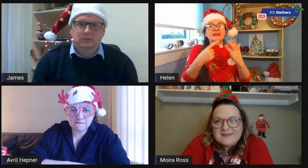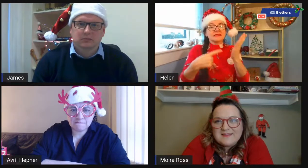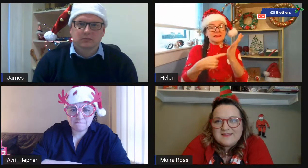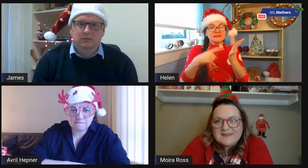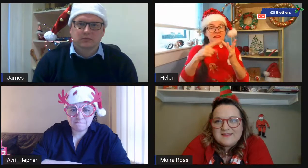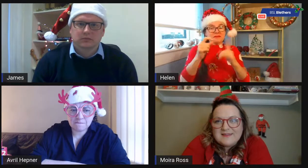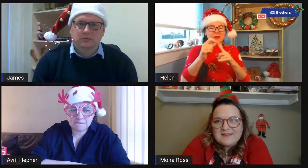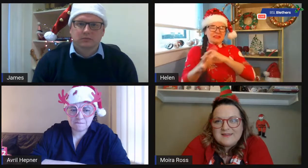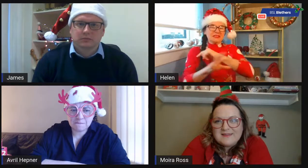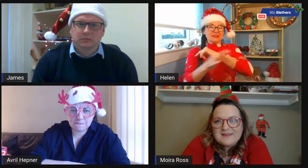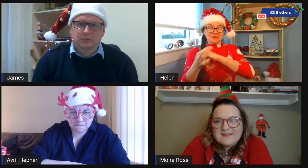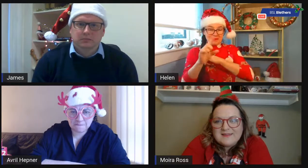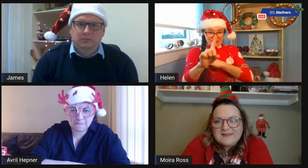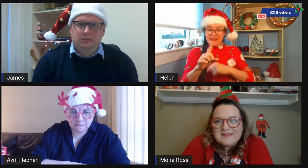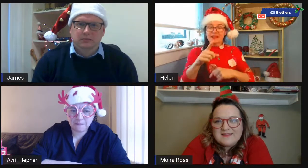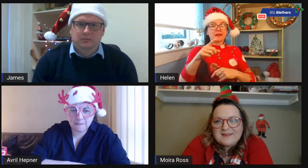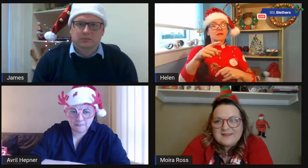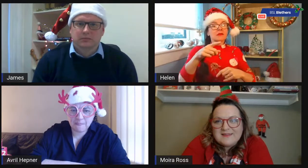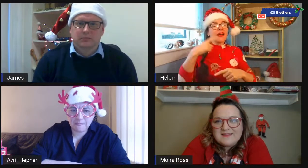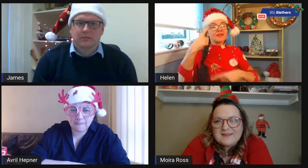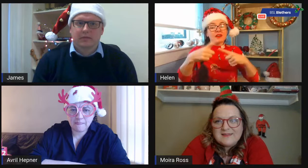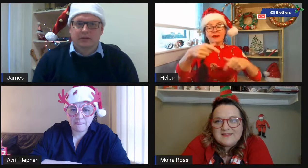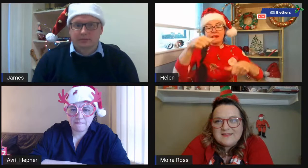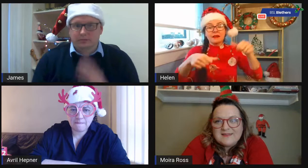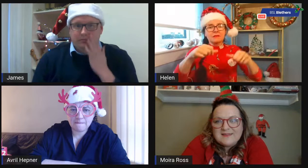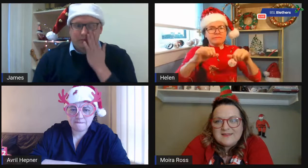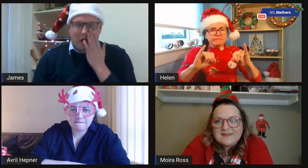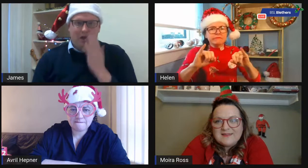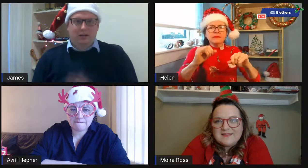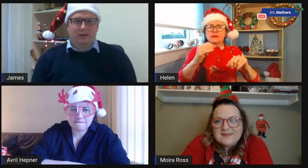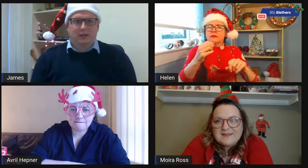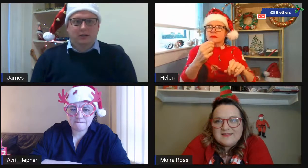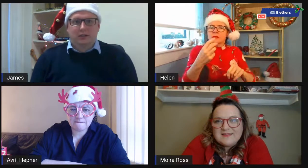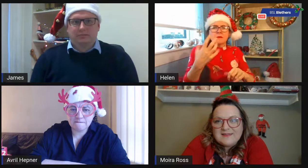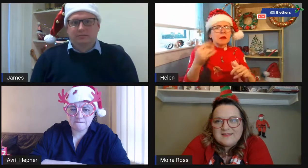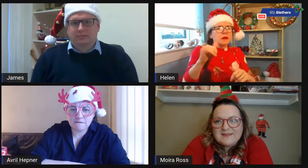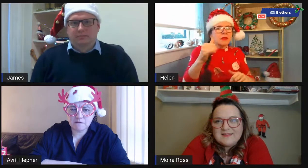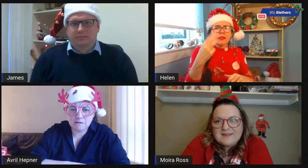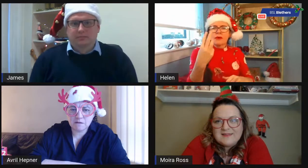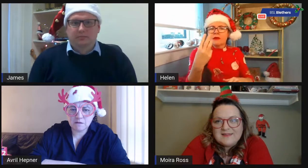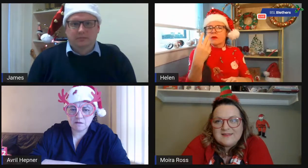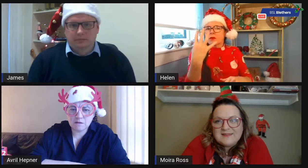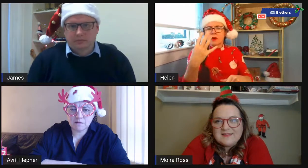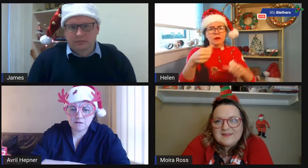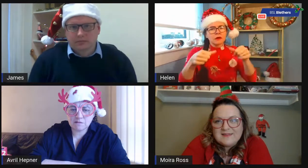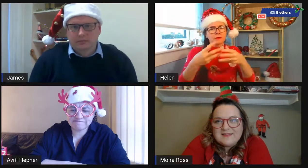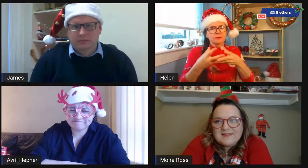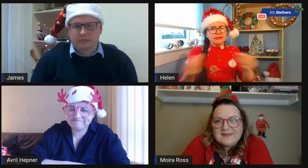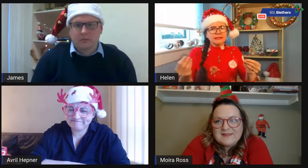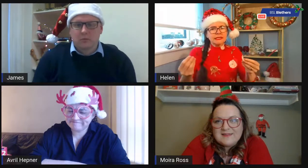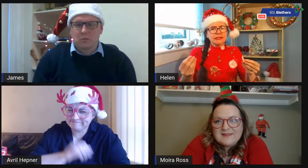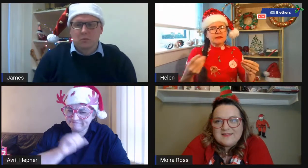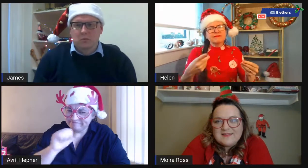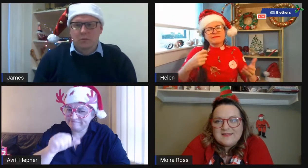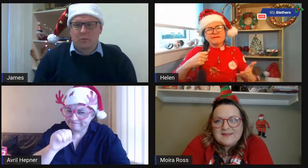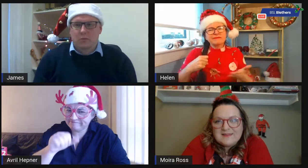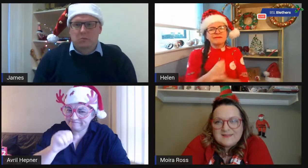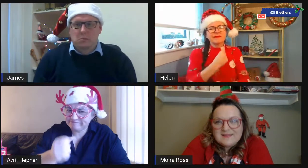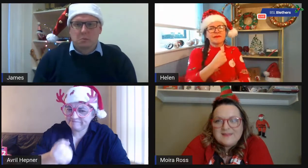my Christmas jigsaws, and this is a tip for you. Now, maybe you've